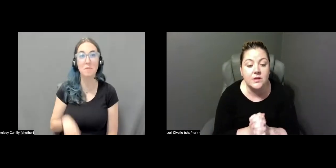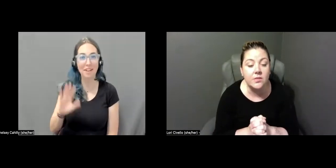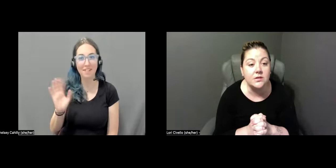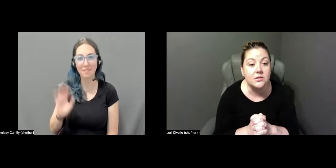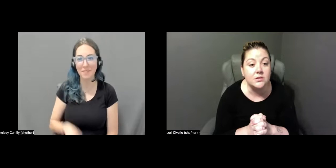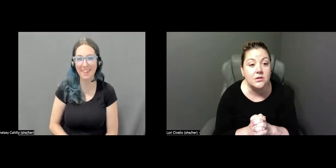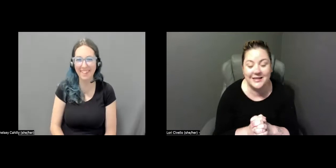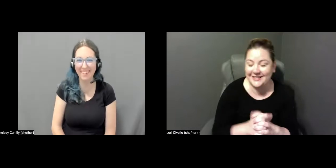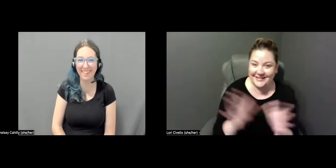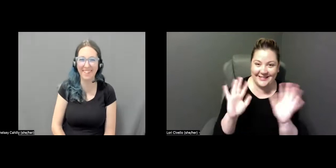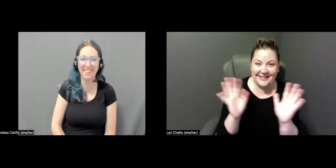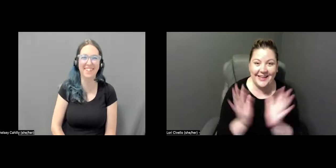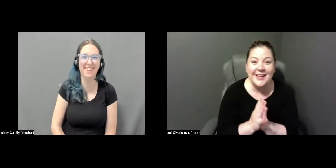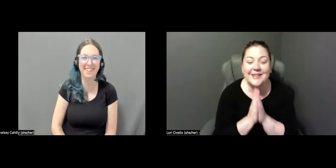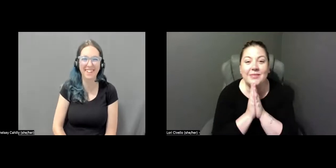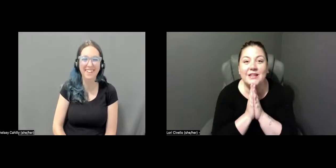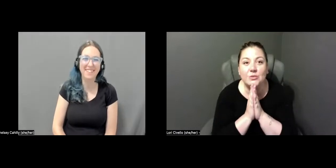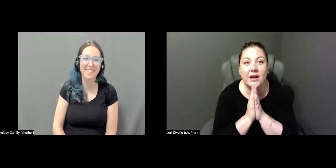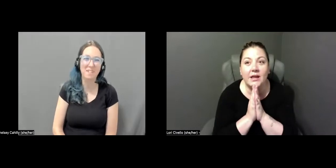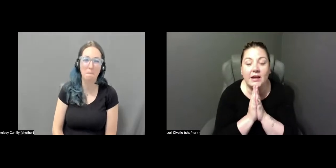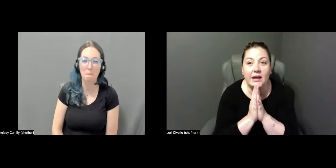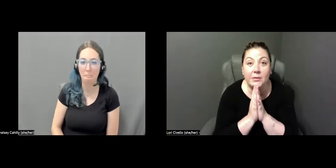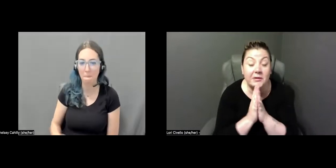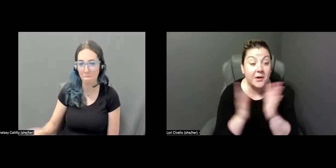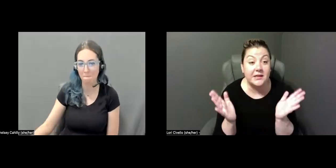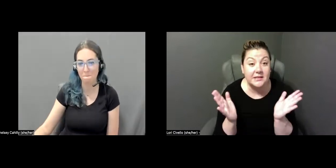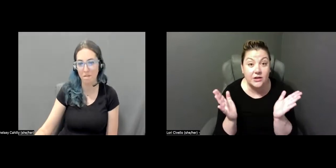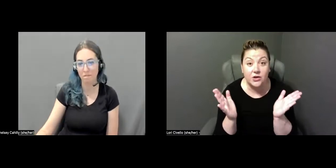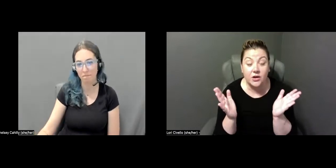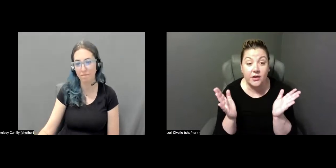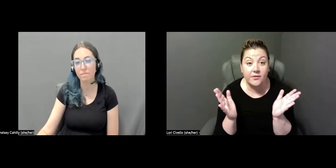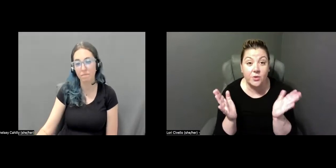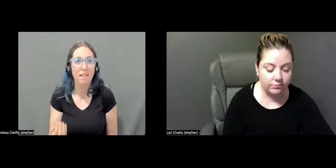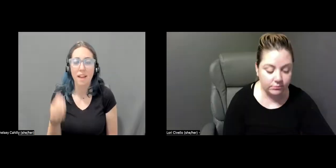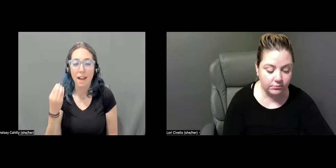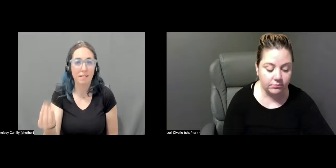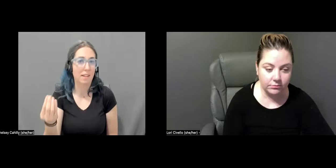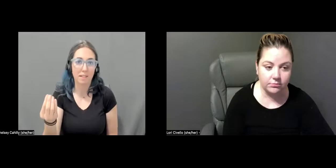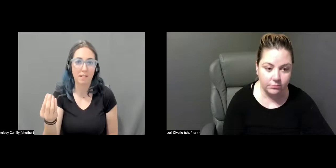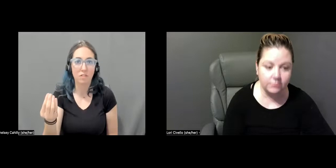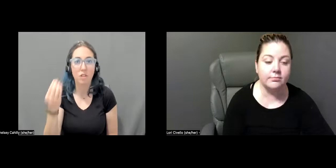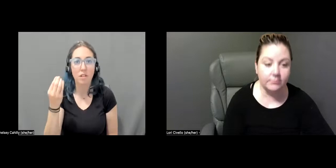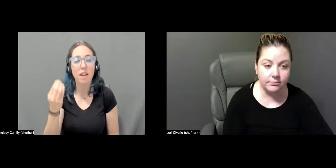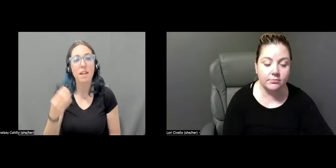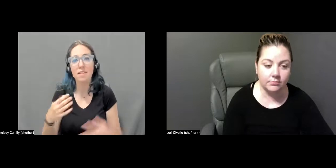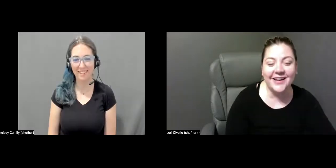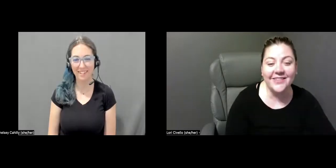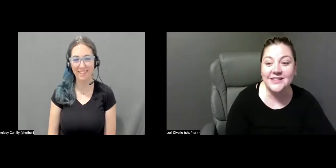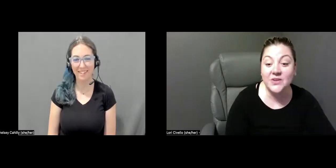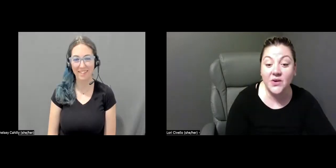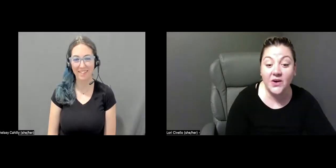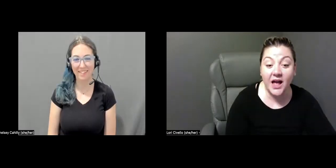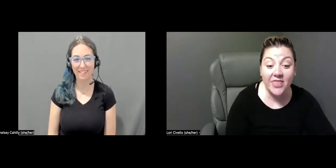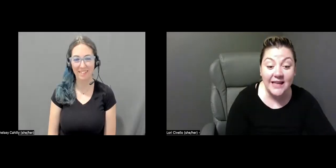Zoom land. Some things you might want to consider if you want access. And it's all